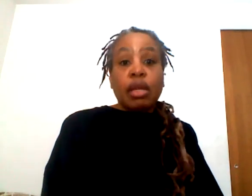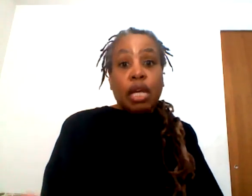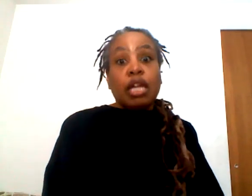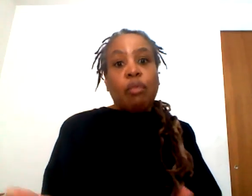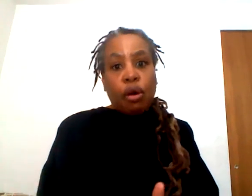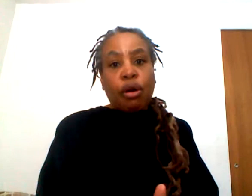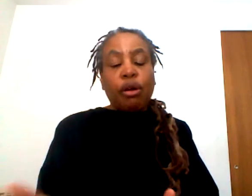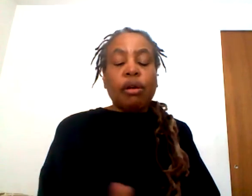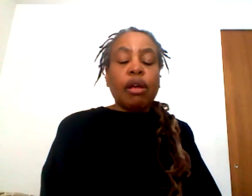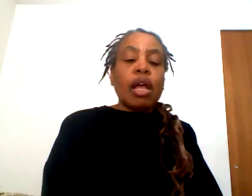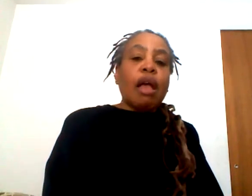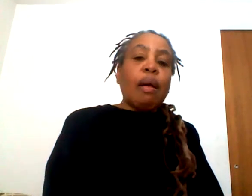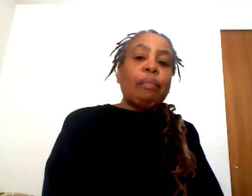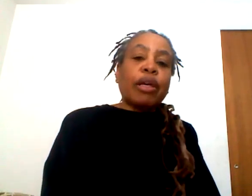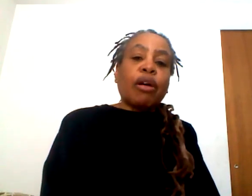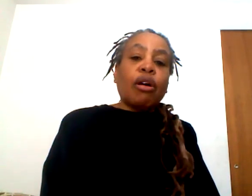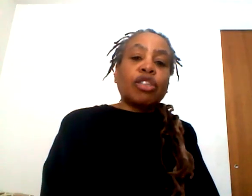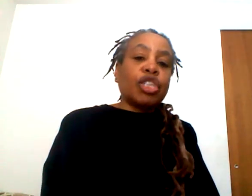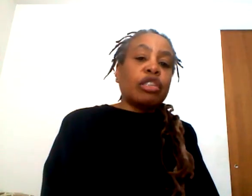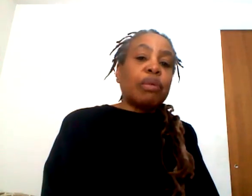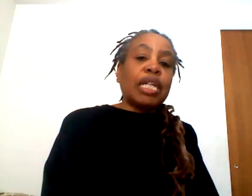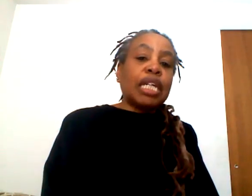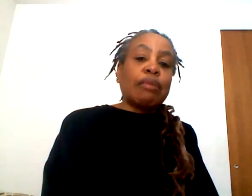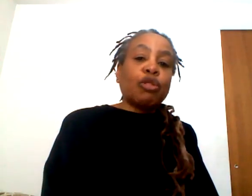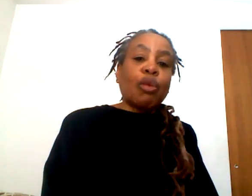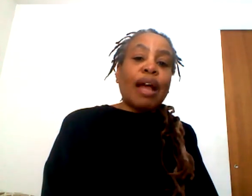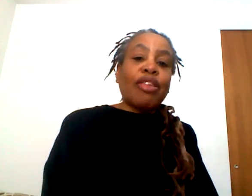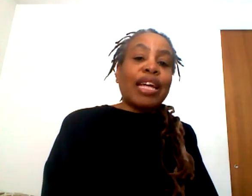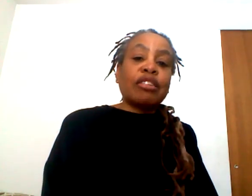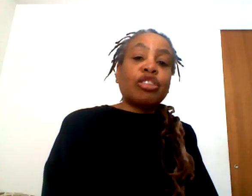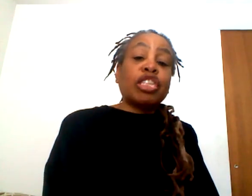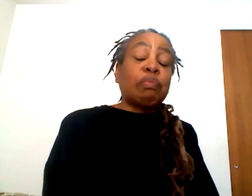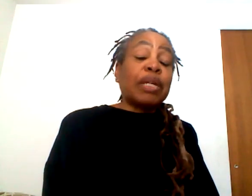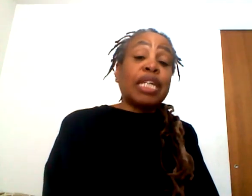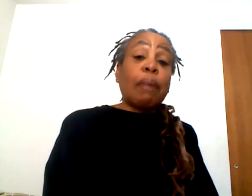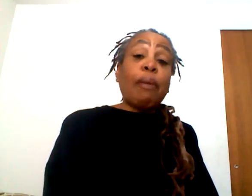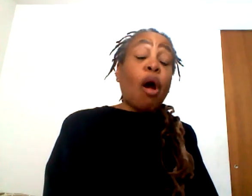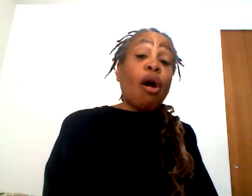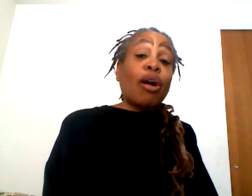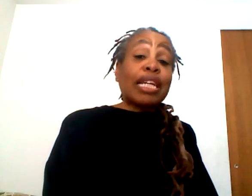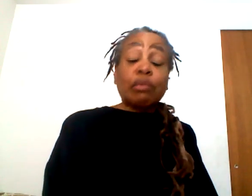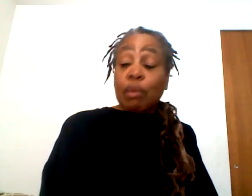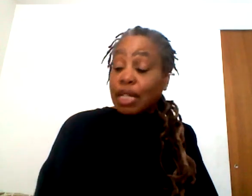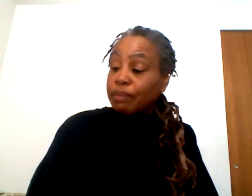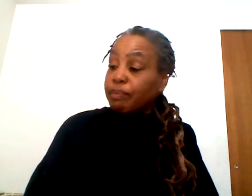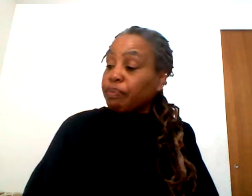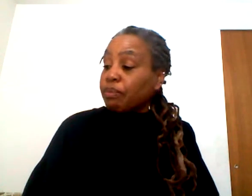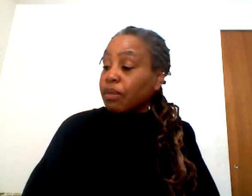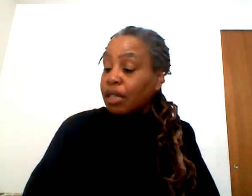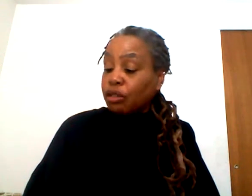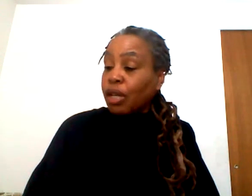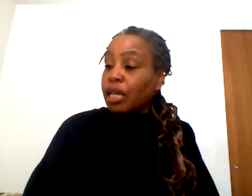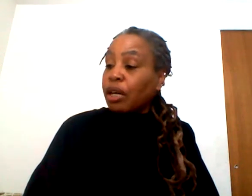him or her, because she's bleeding him dry. That is, she's spending up all his money. Let's look at another